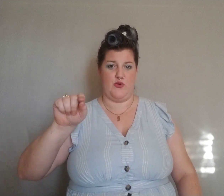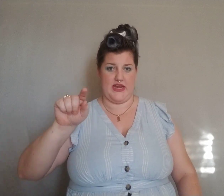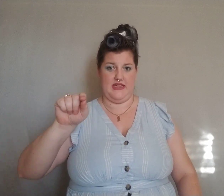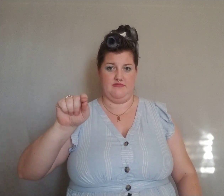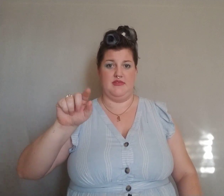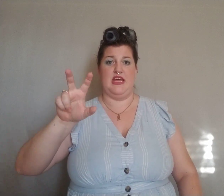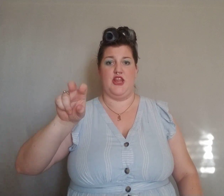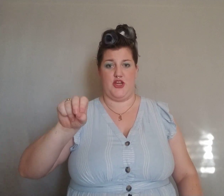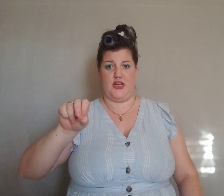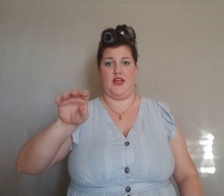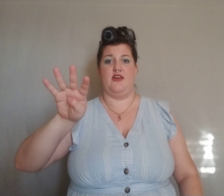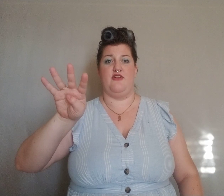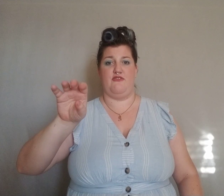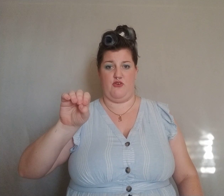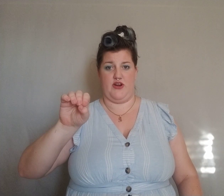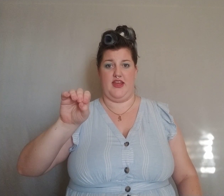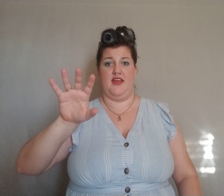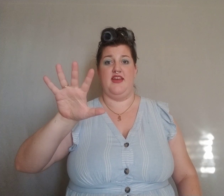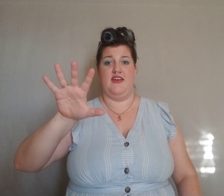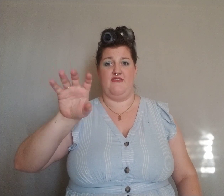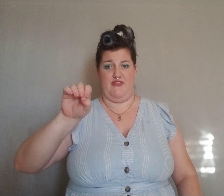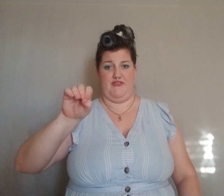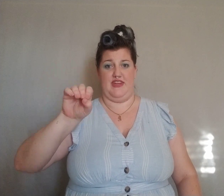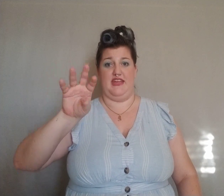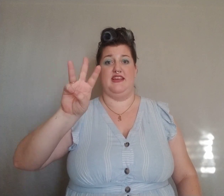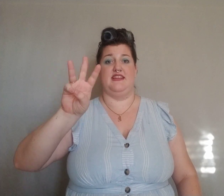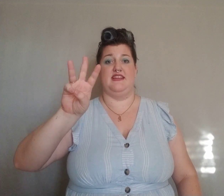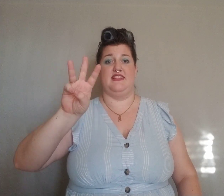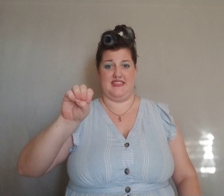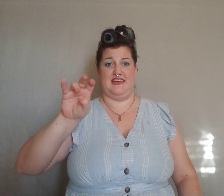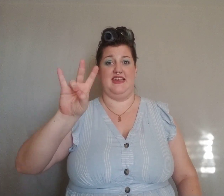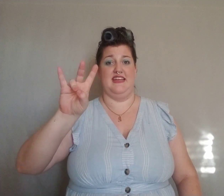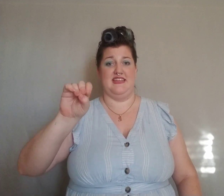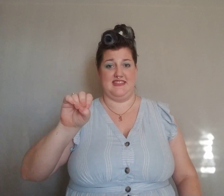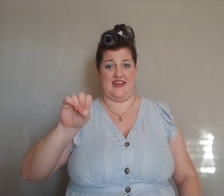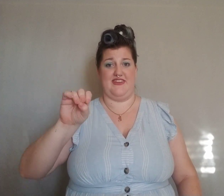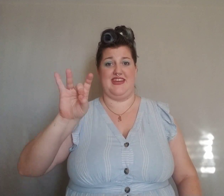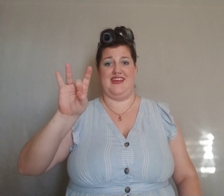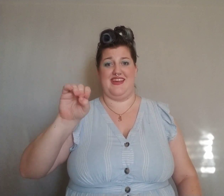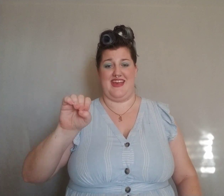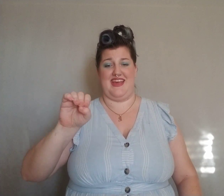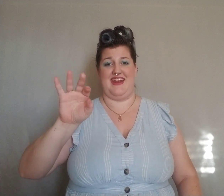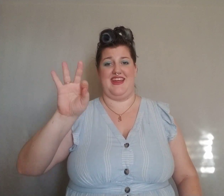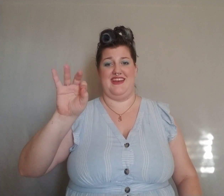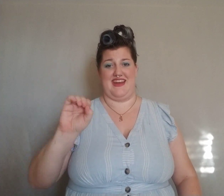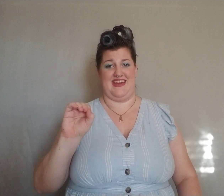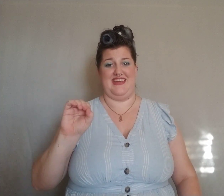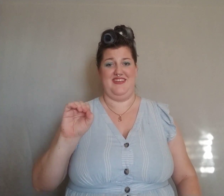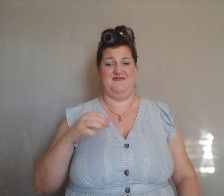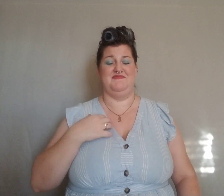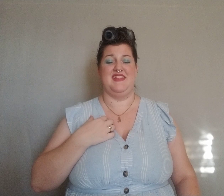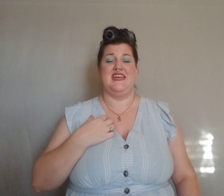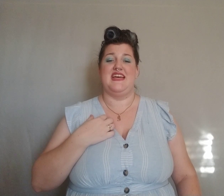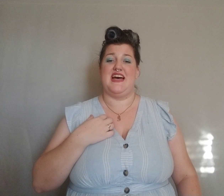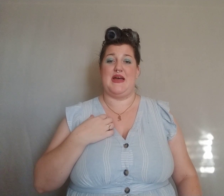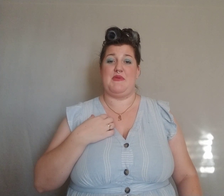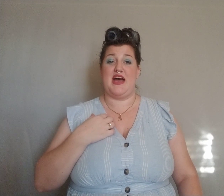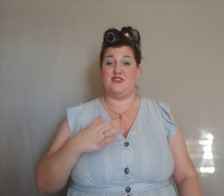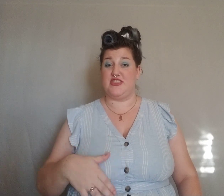20, 30, 40, 50, 60, 70, 80, 90. 100 is a